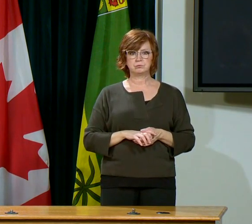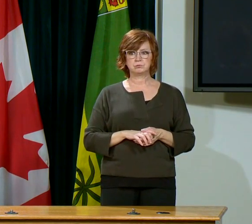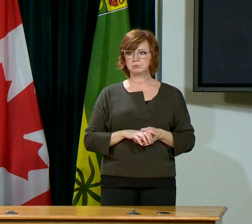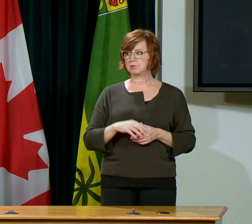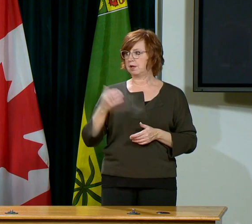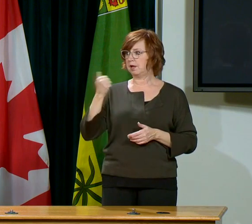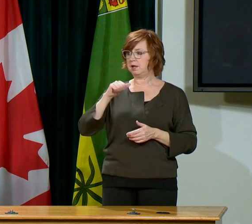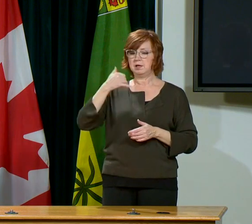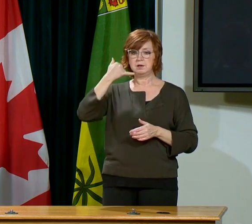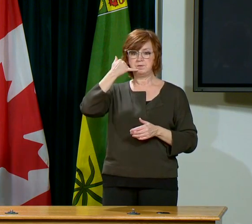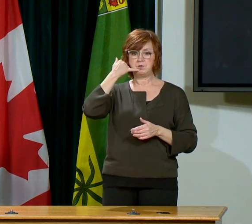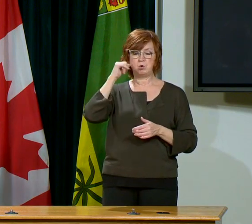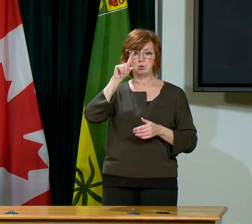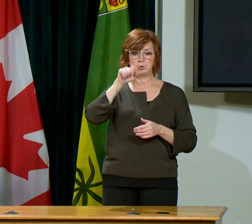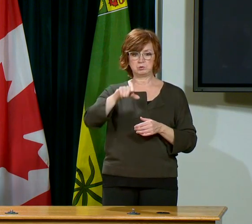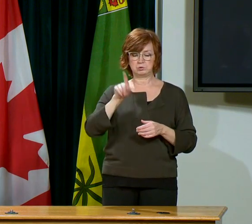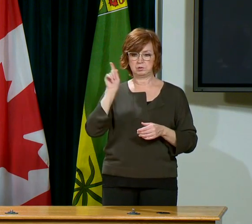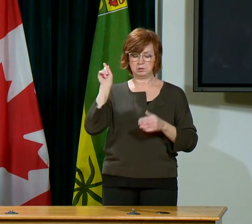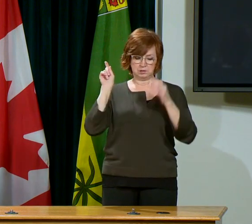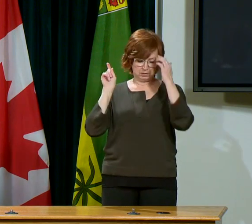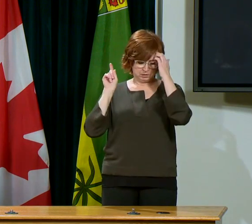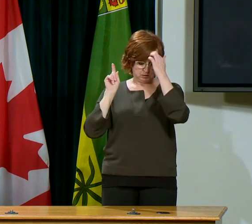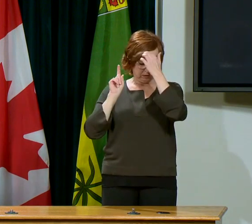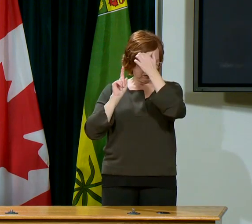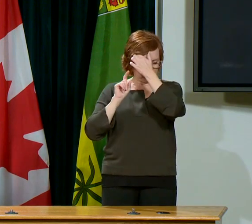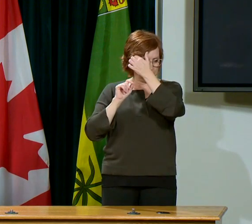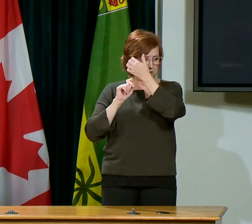Is there a question on the phone line?